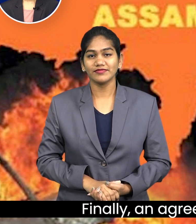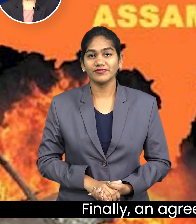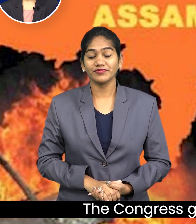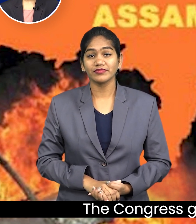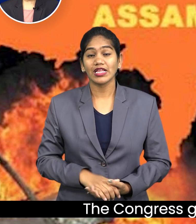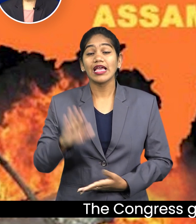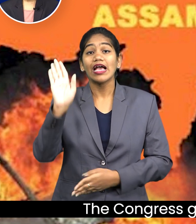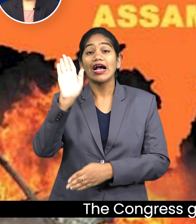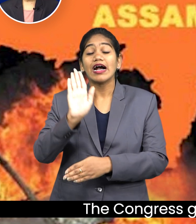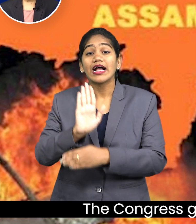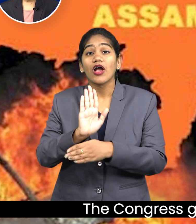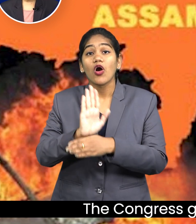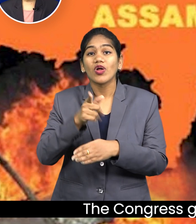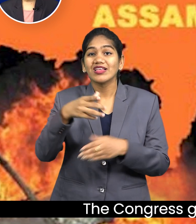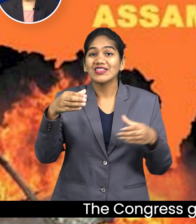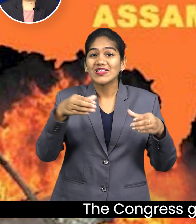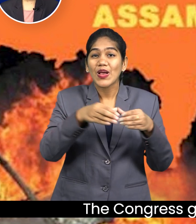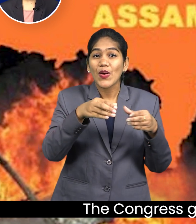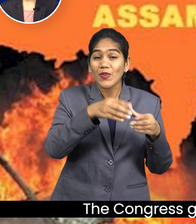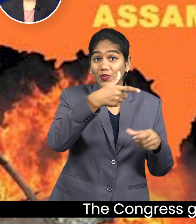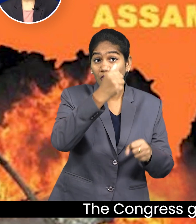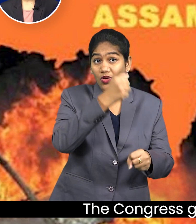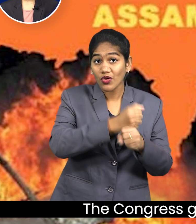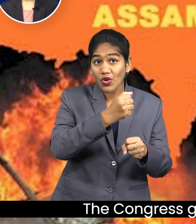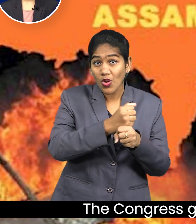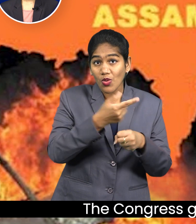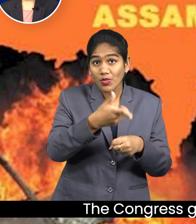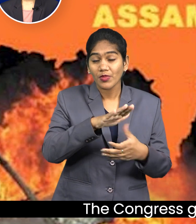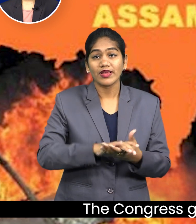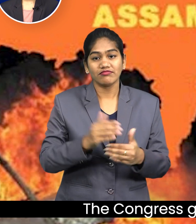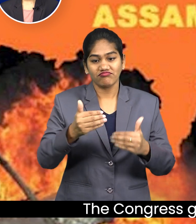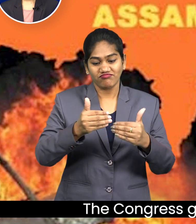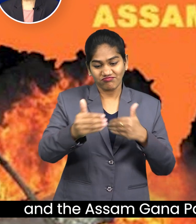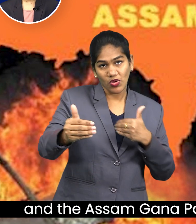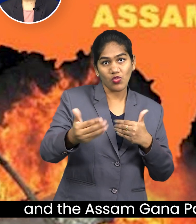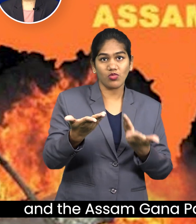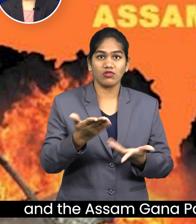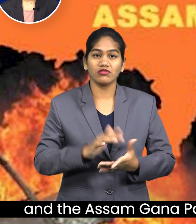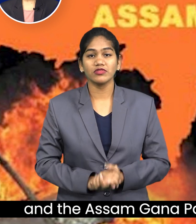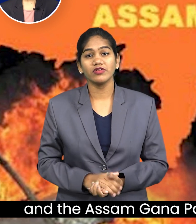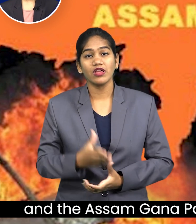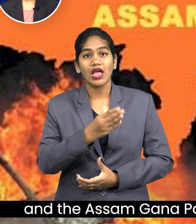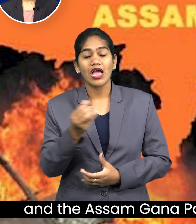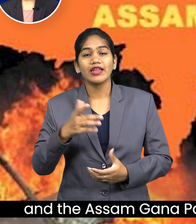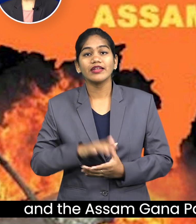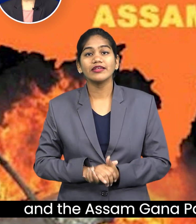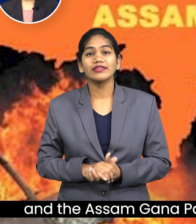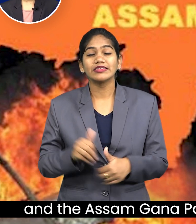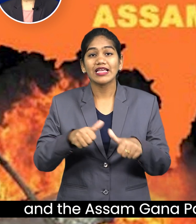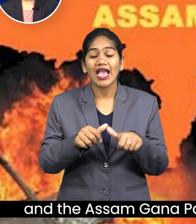The Congress government stepped down and the Assam Ghana Parishat,